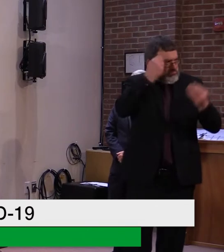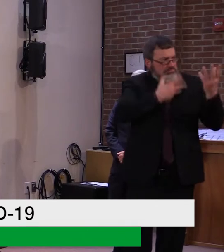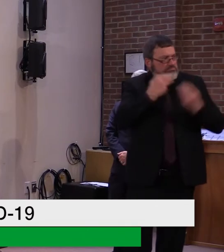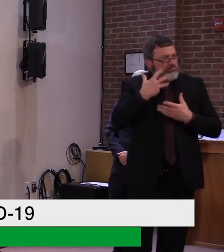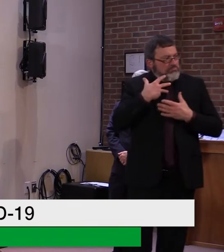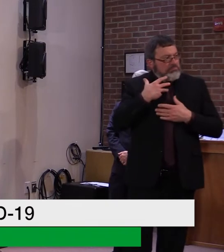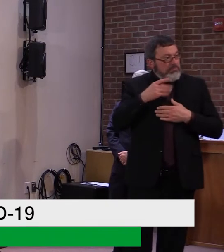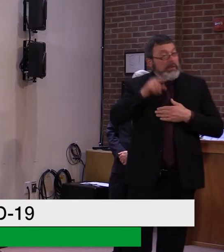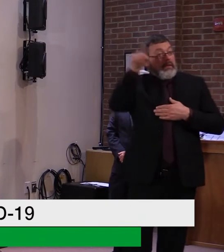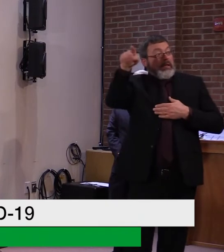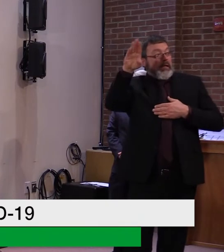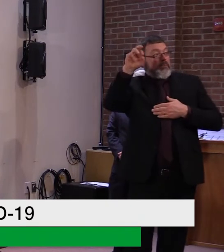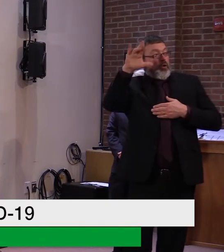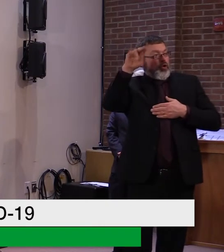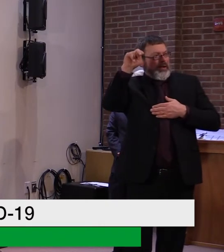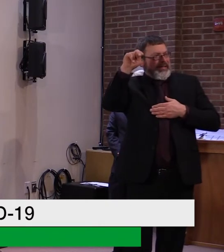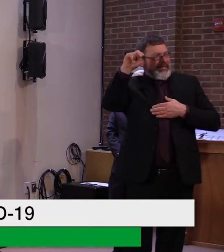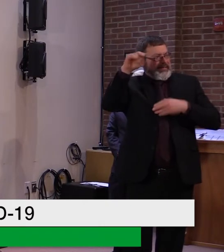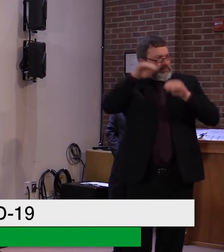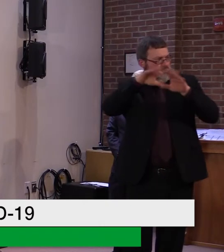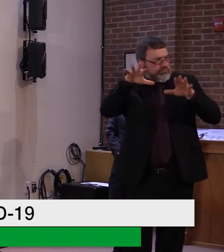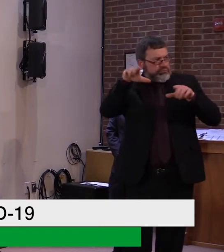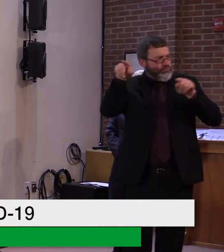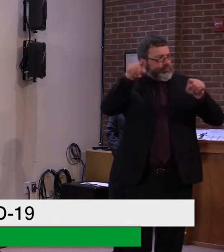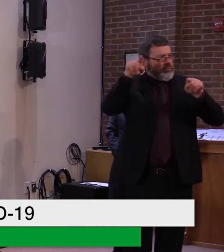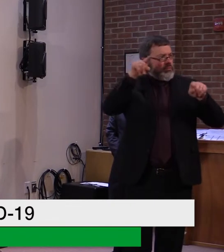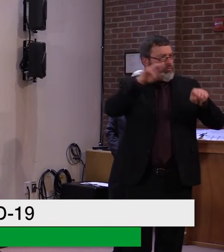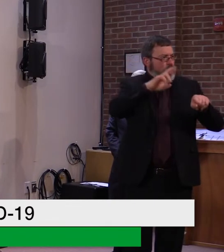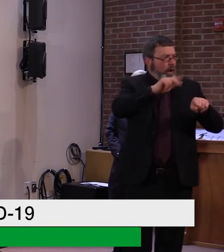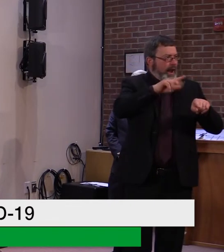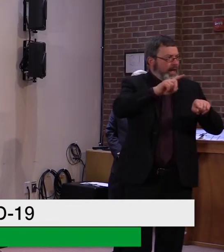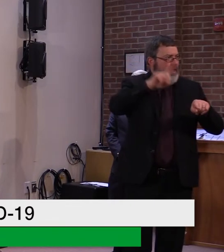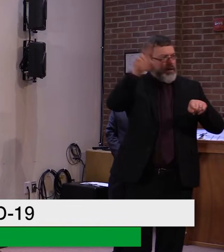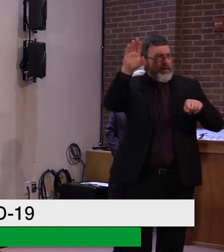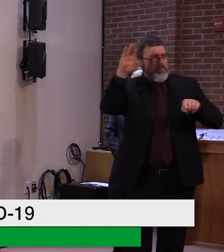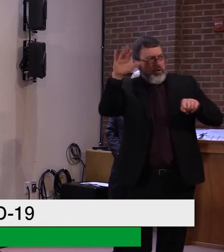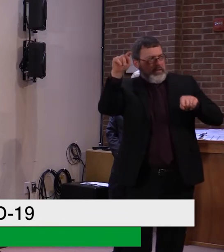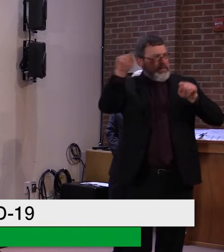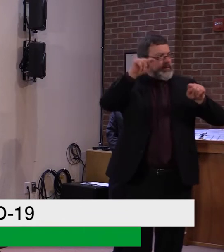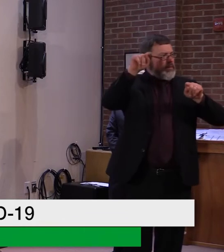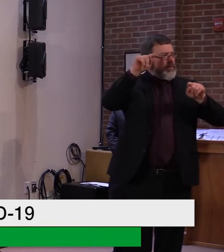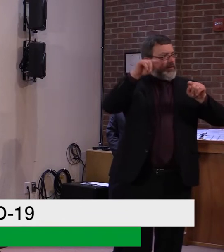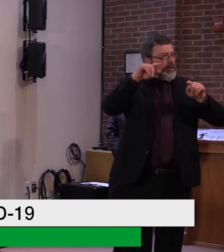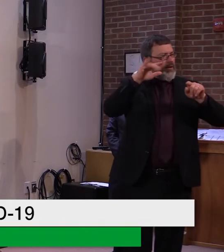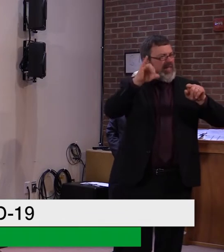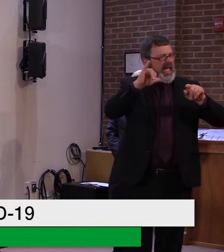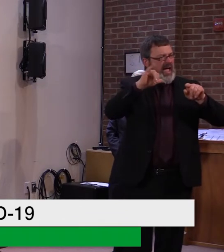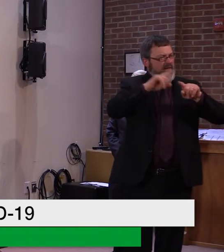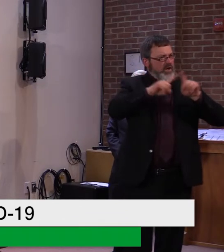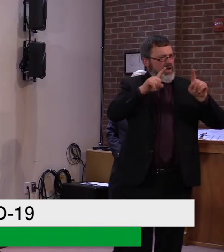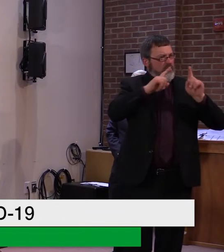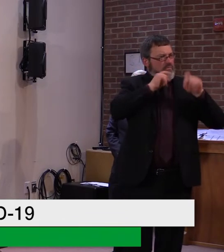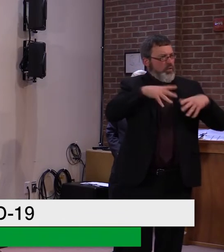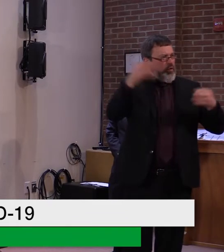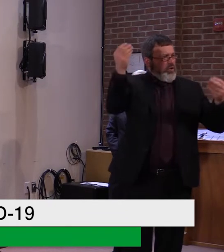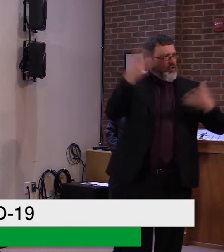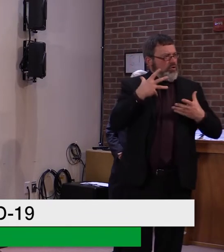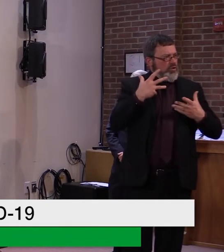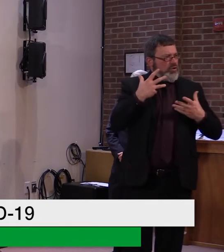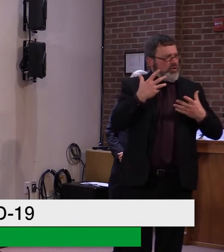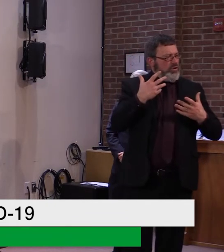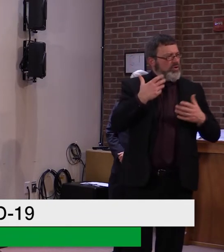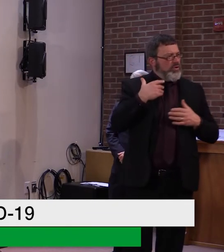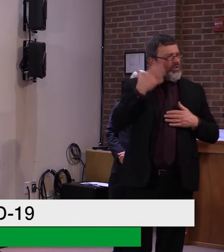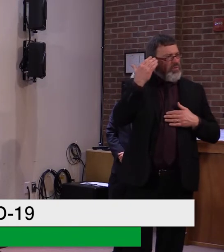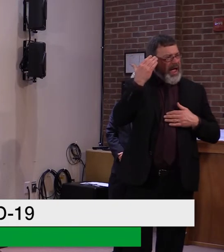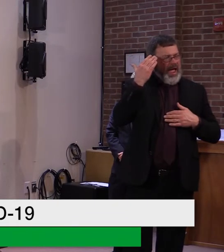situations because the reporter has got a press conference why doesn't the state release facility by facility data the way it